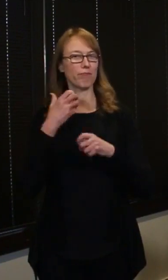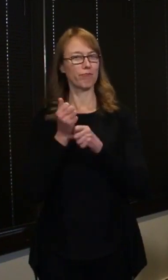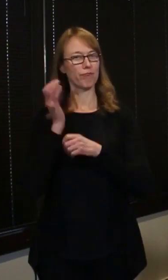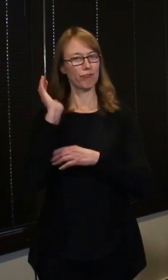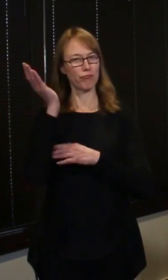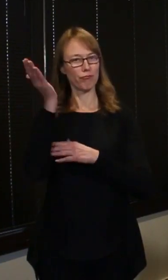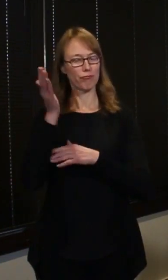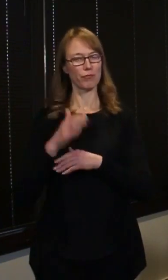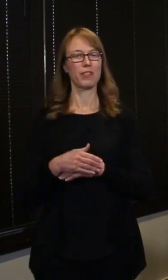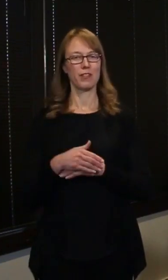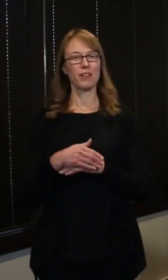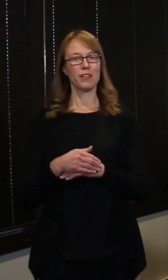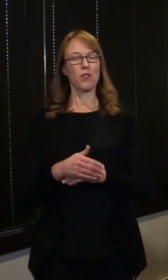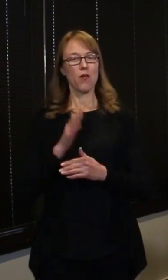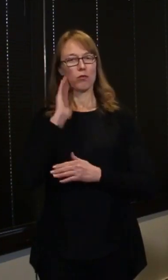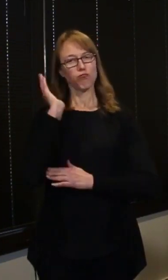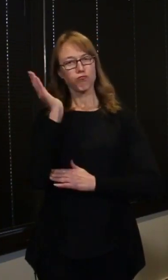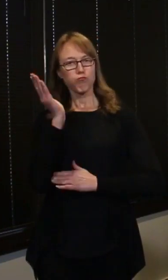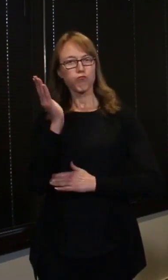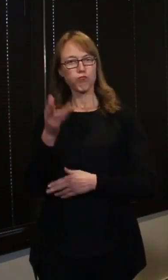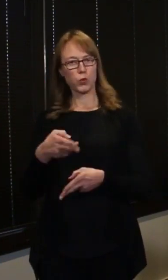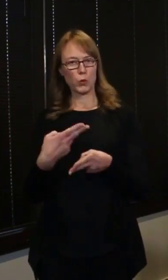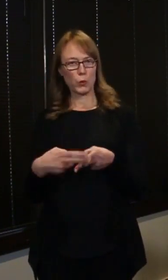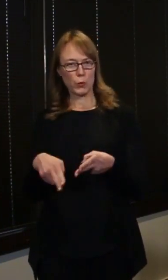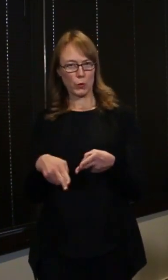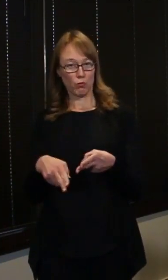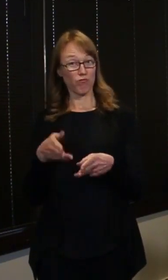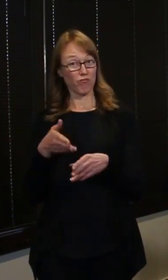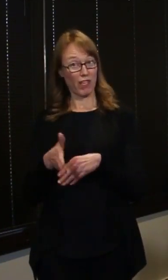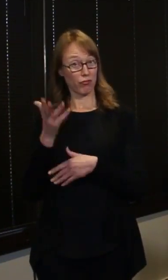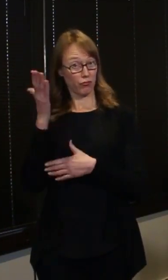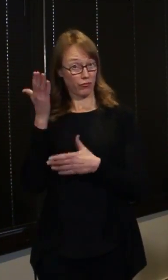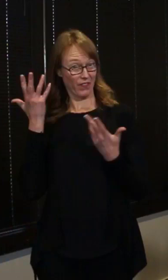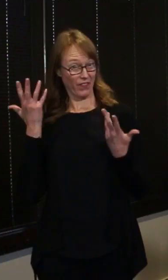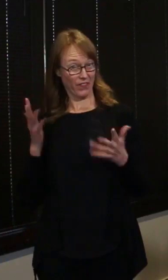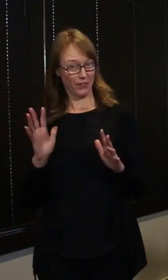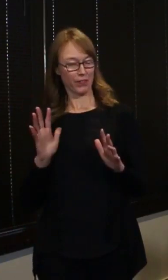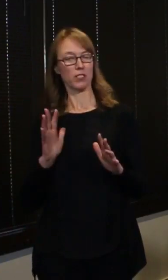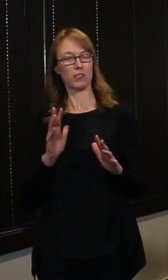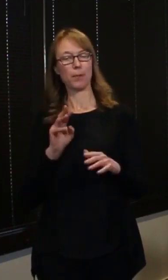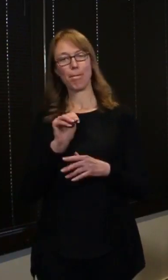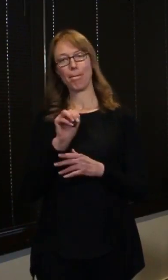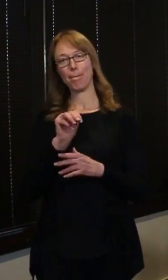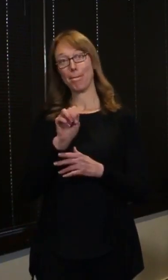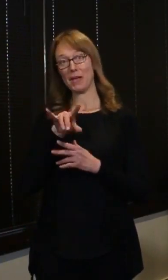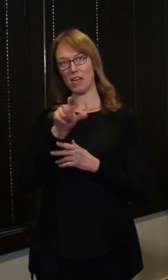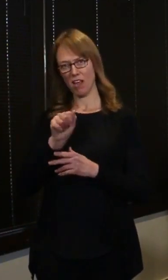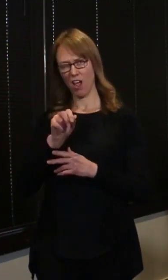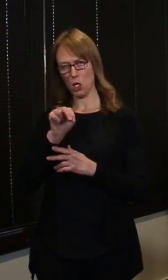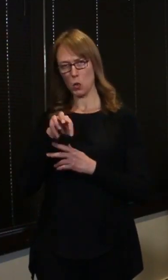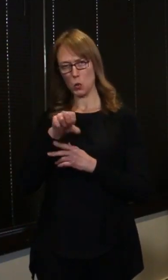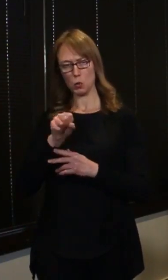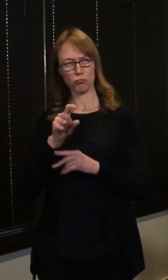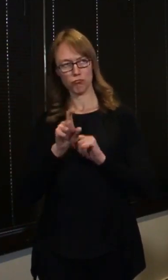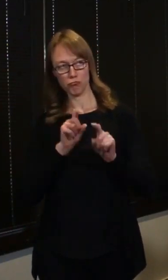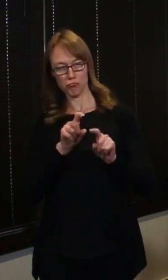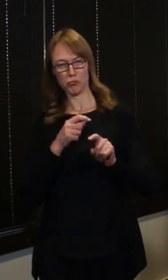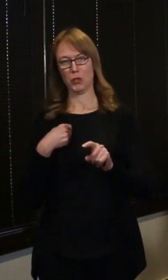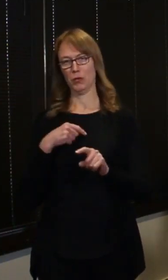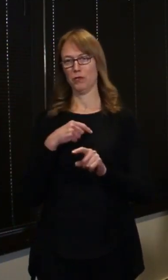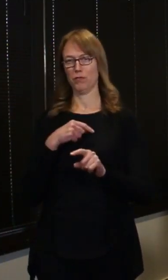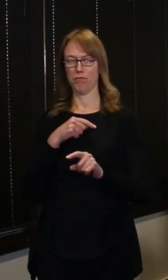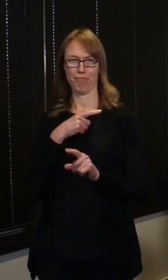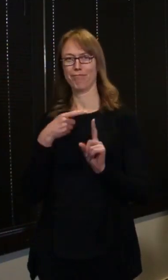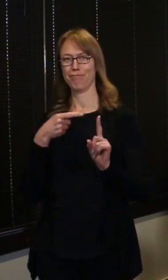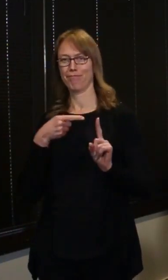We will take questions submitted by members of the media after he makes brief remarks, and I'll turn it over to Dr. Alex Garza. Okay,